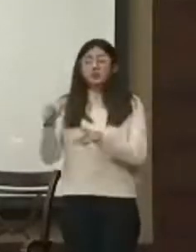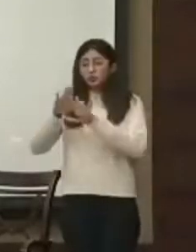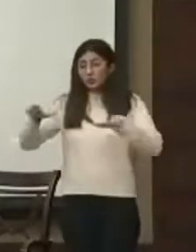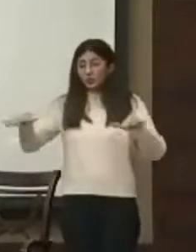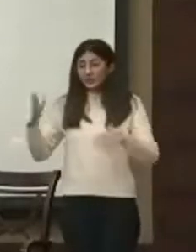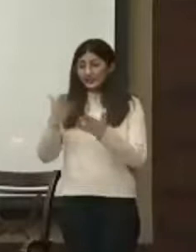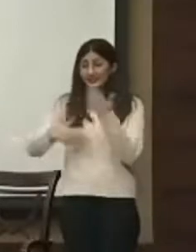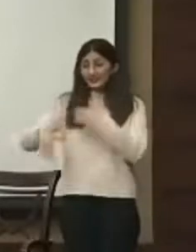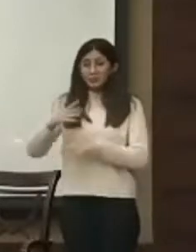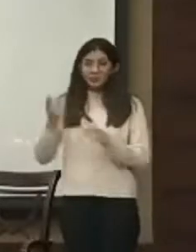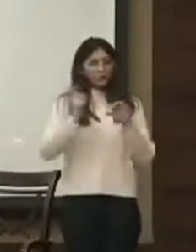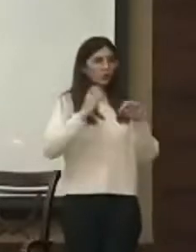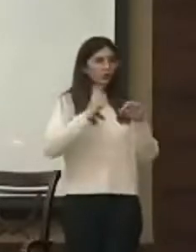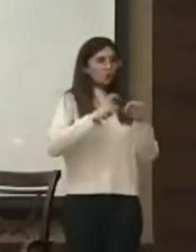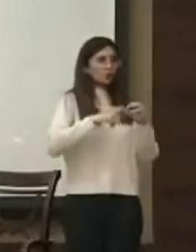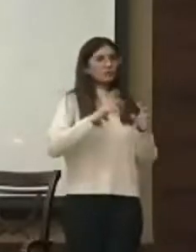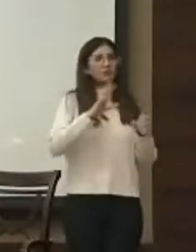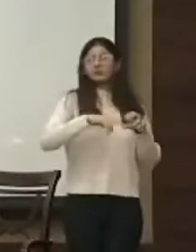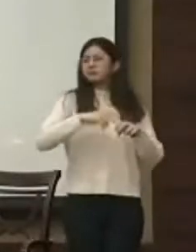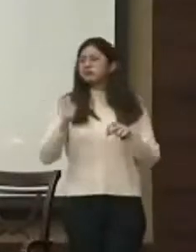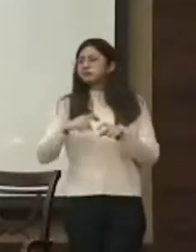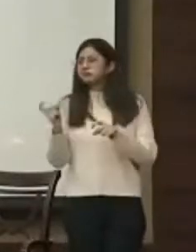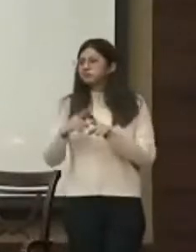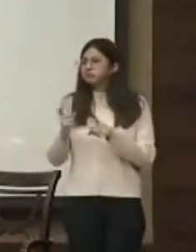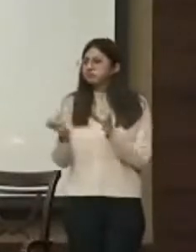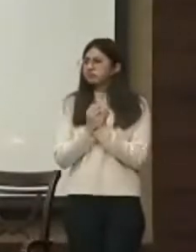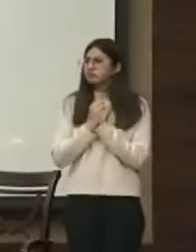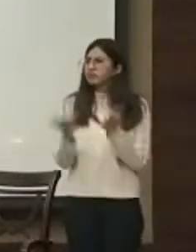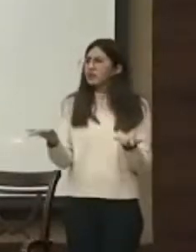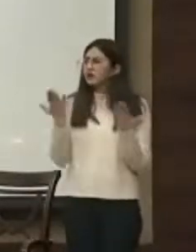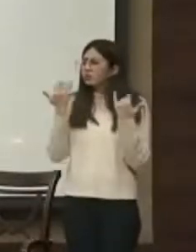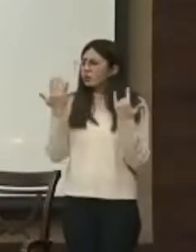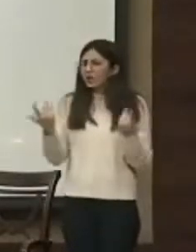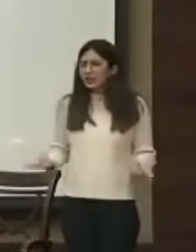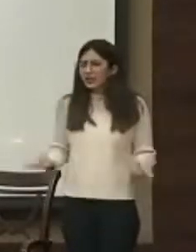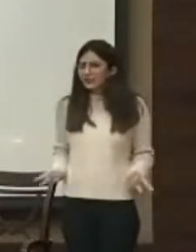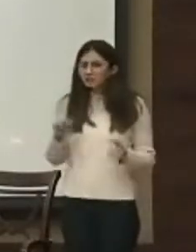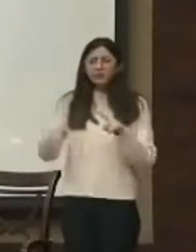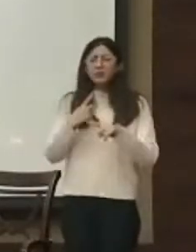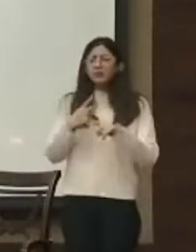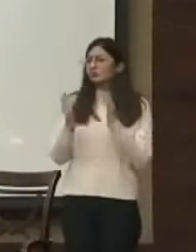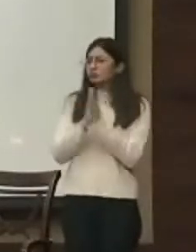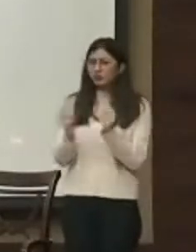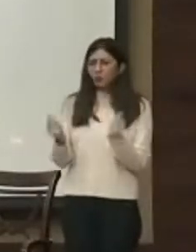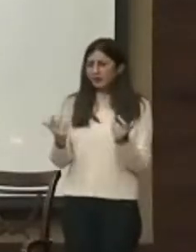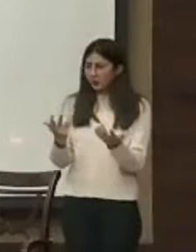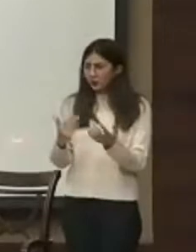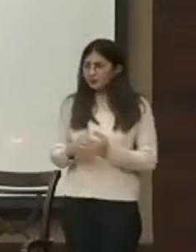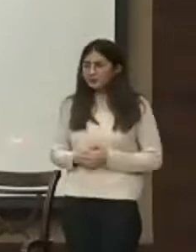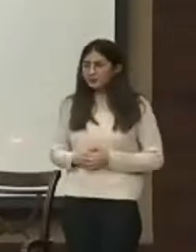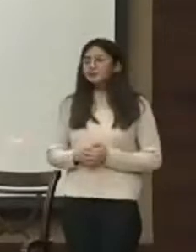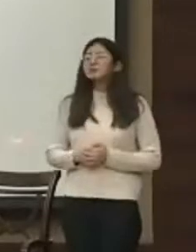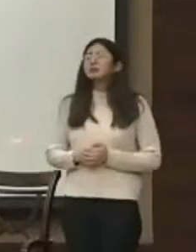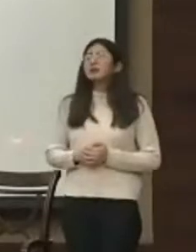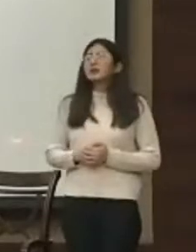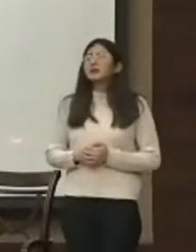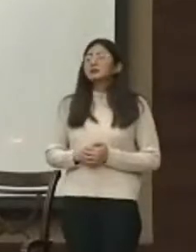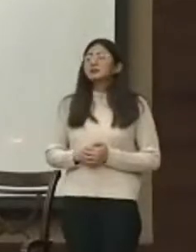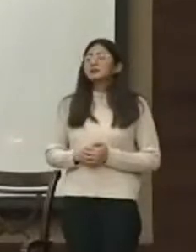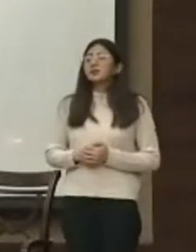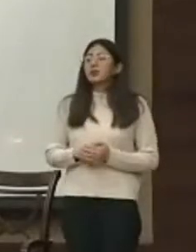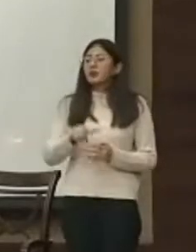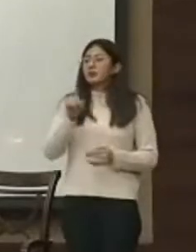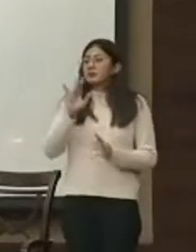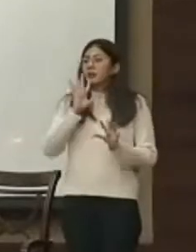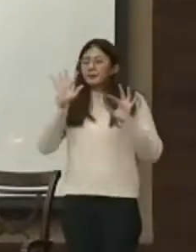disabilities, why that is happening and what we can do about it. So I think, the